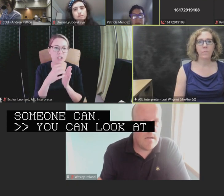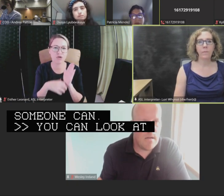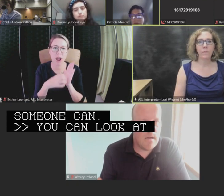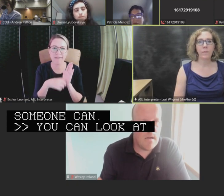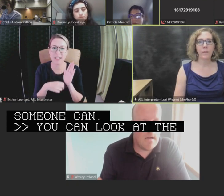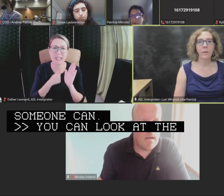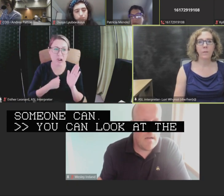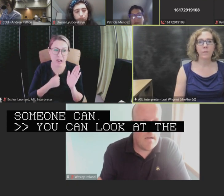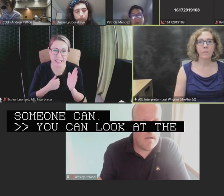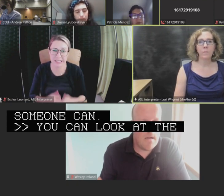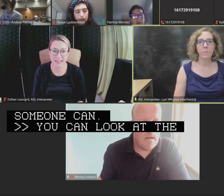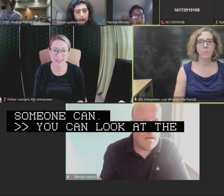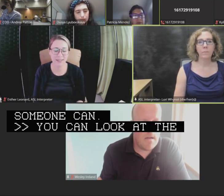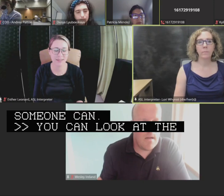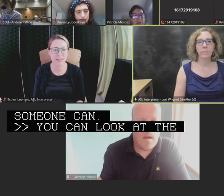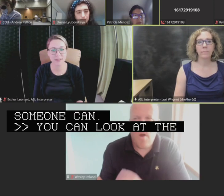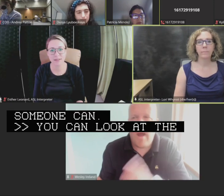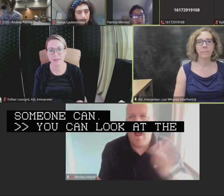Sorry.